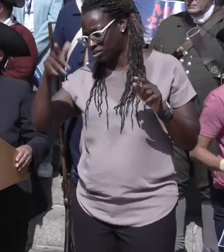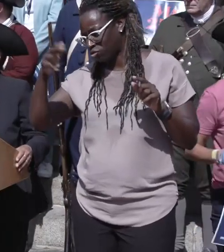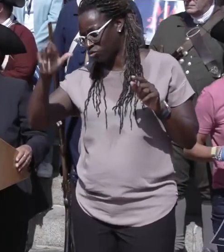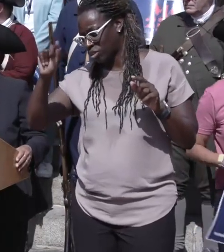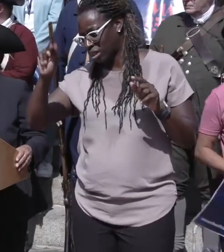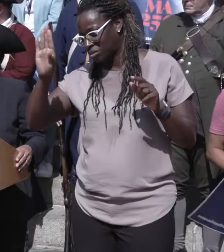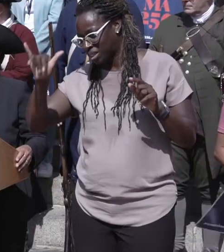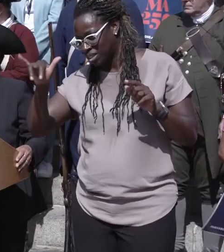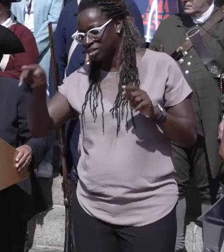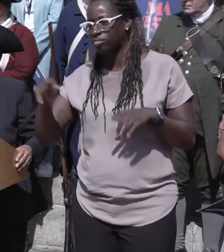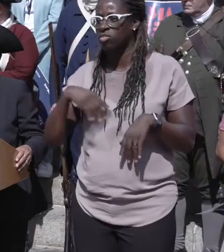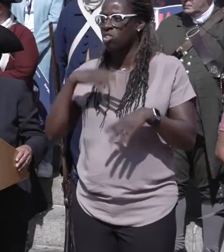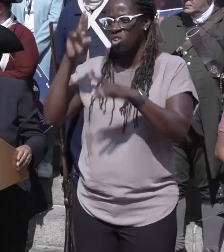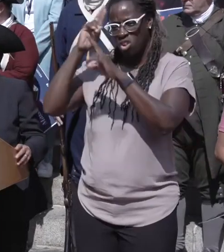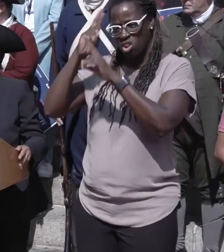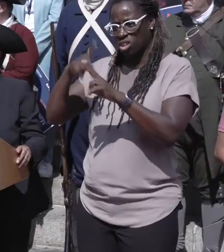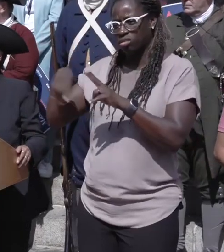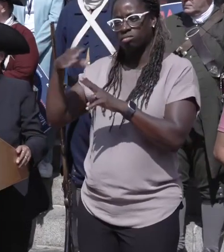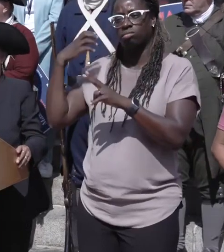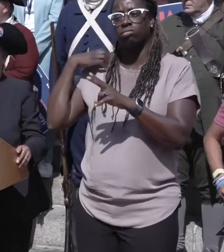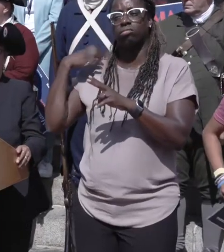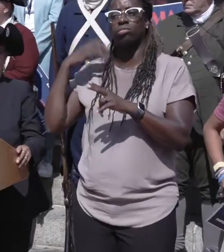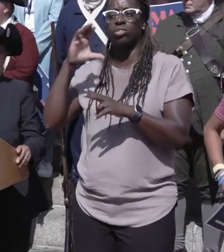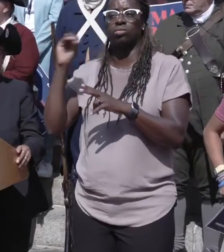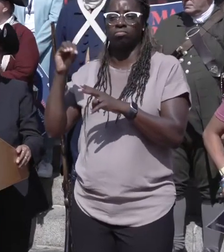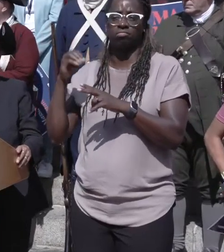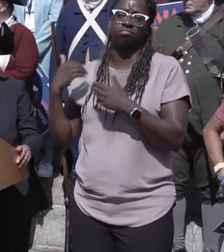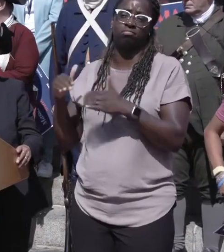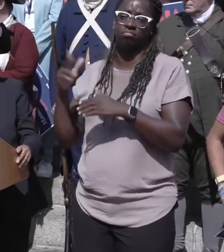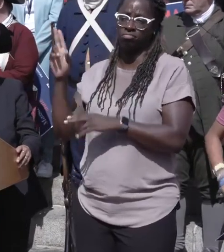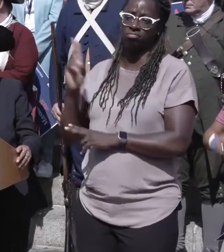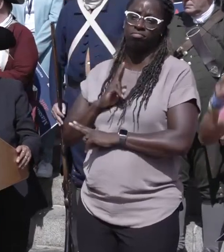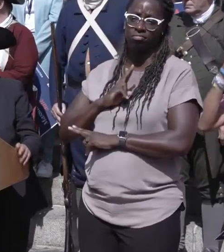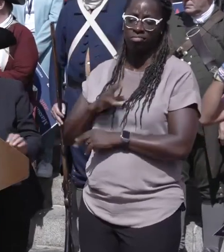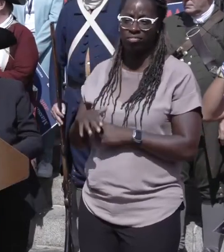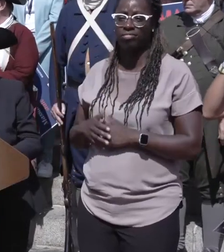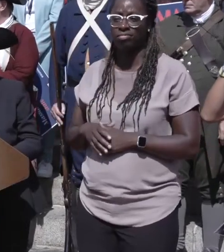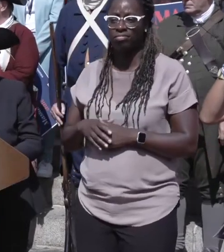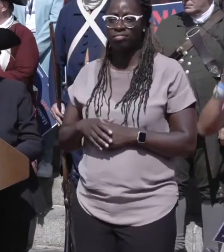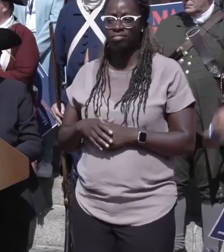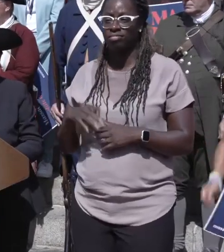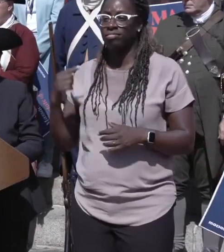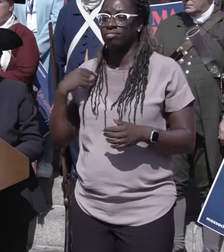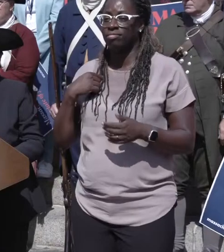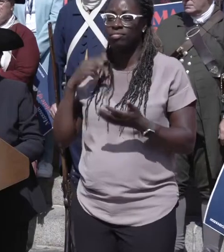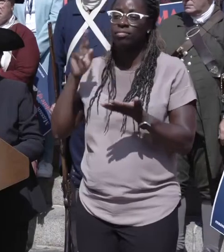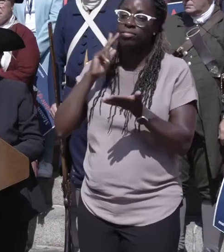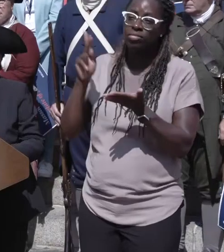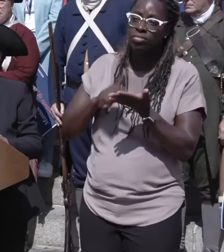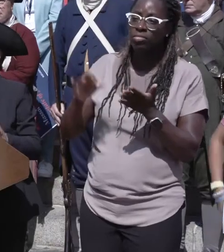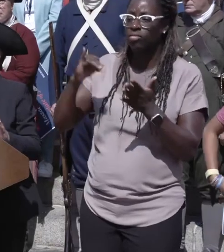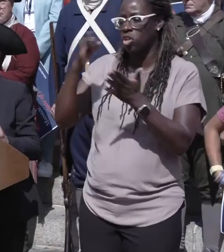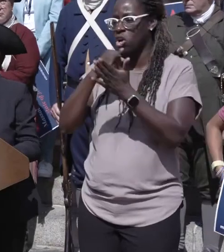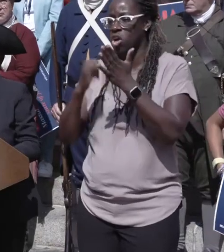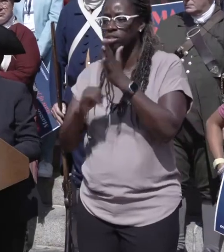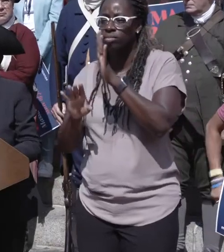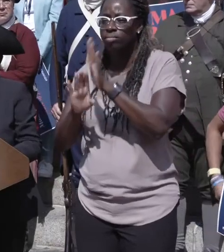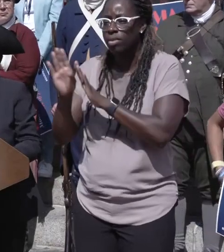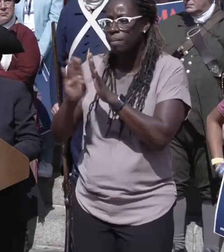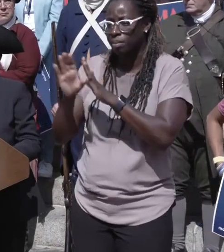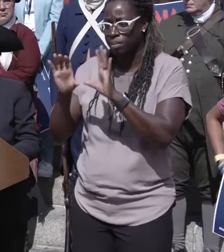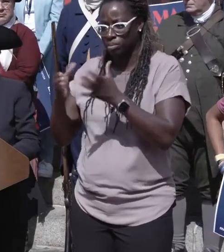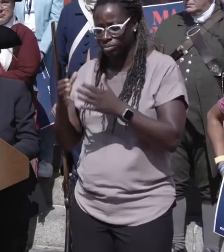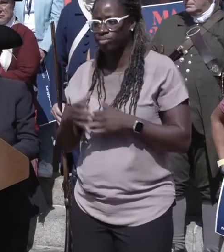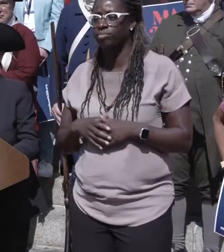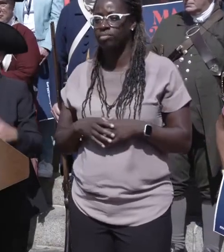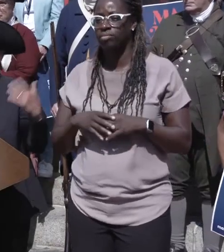co-chair of the Joint Committee on Tourism, Arts, and Cultural Development, and also the co-chair of the 250 Commission. And I'm so glad to be here